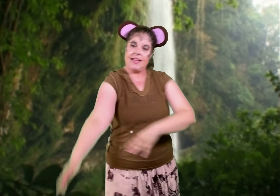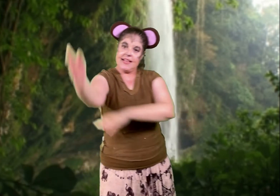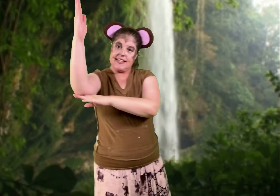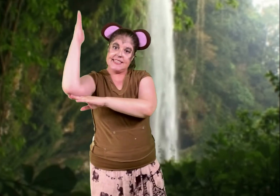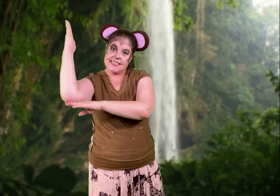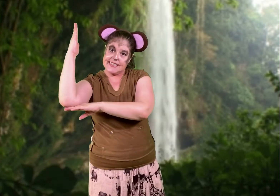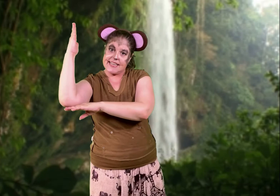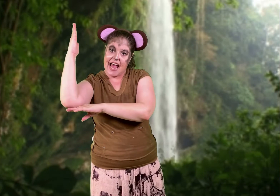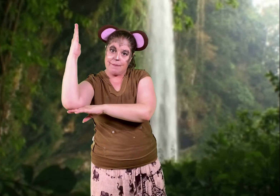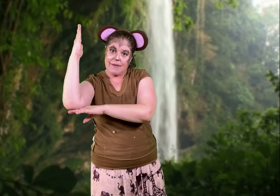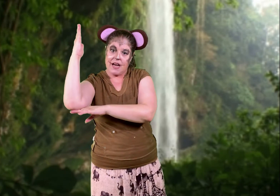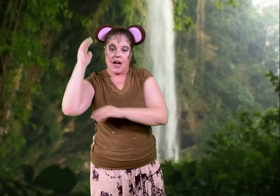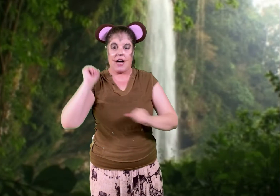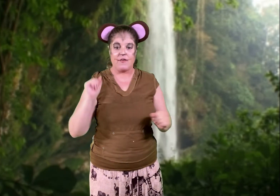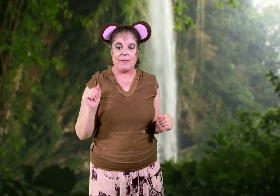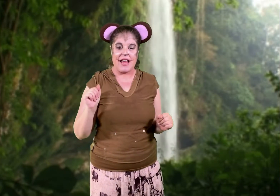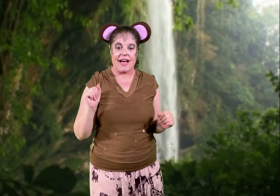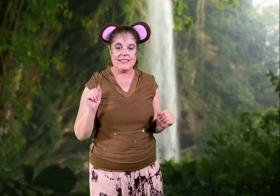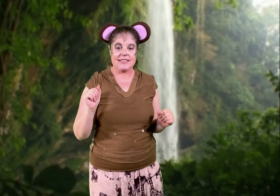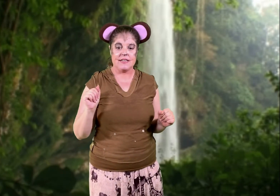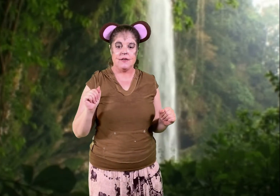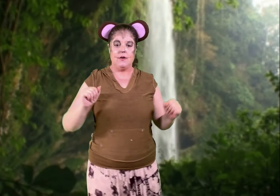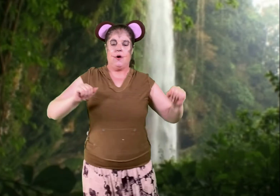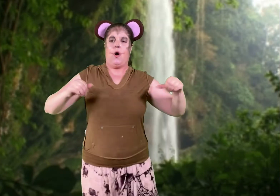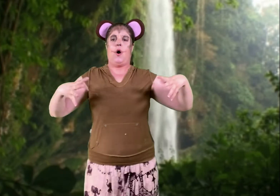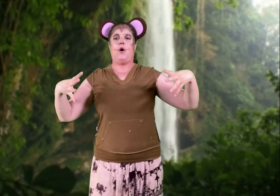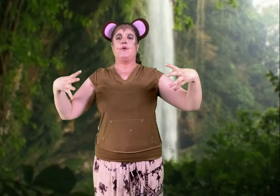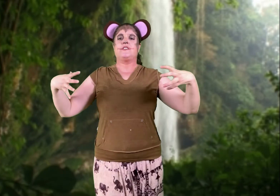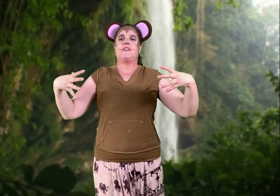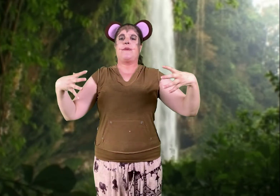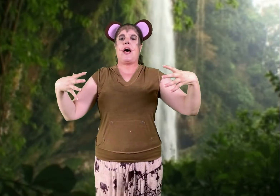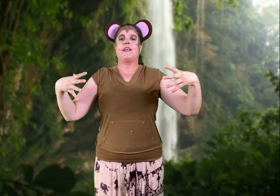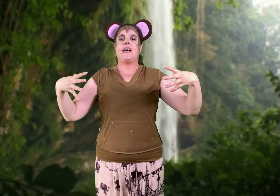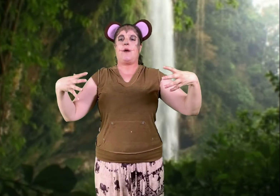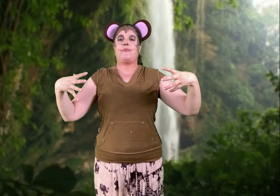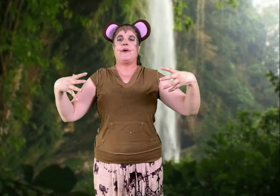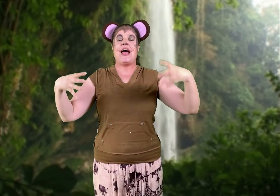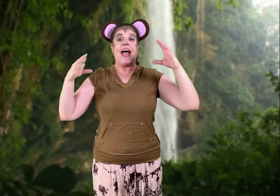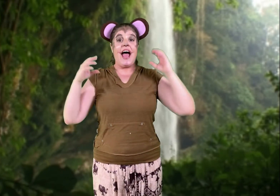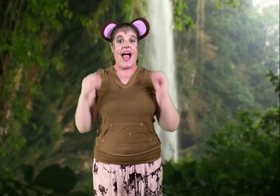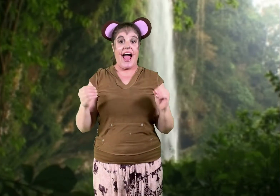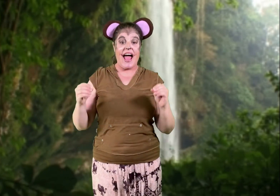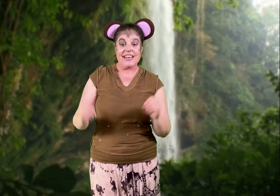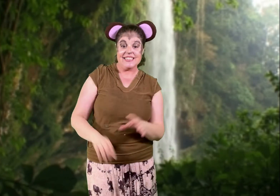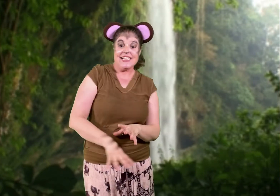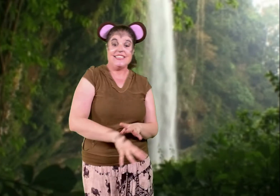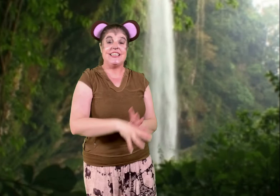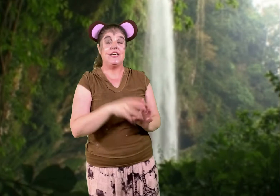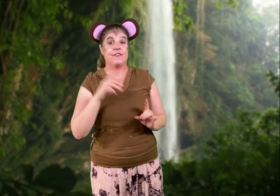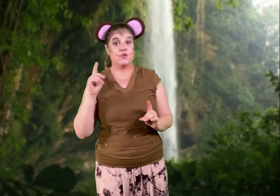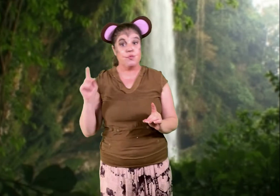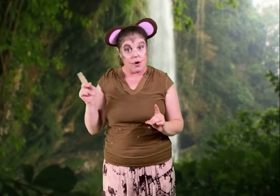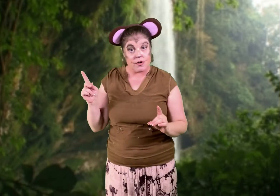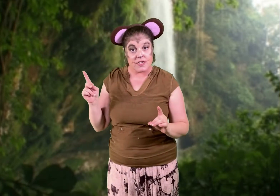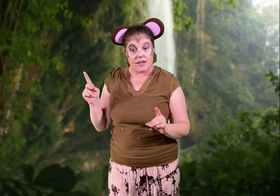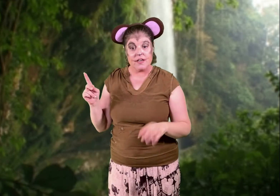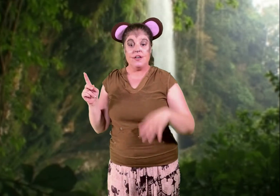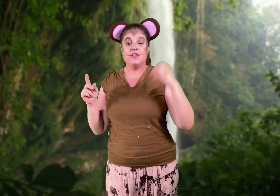The stem of a plant holds the plant up and delivers water to